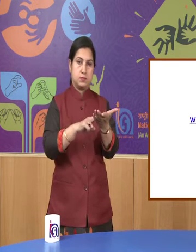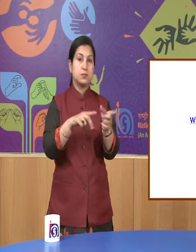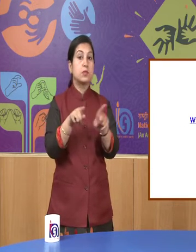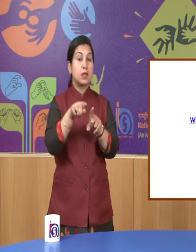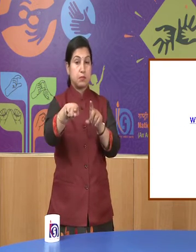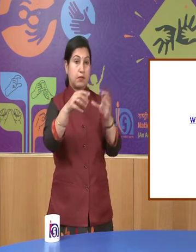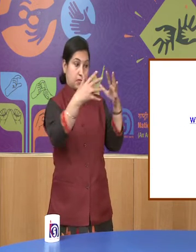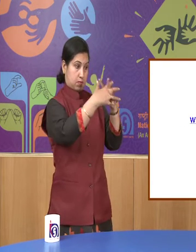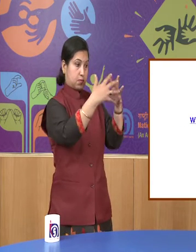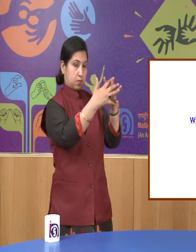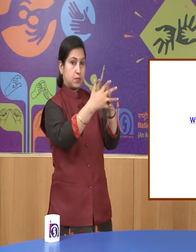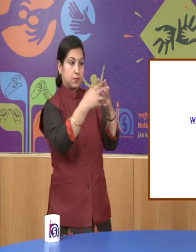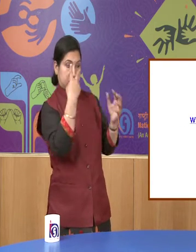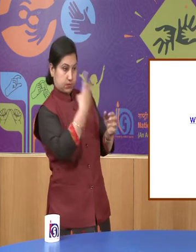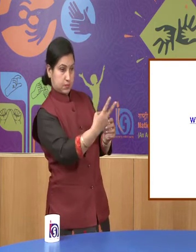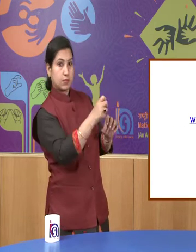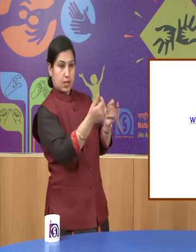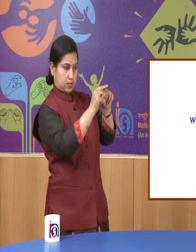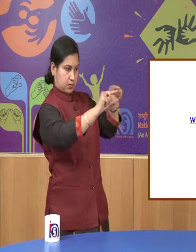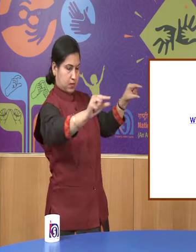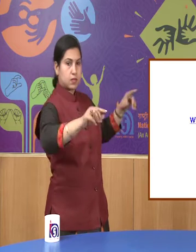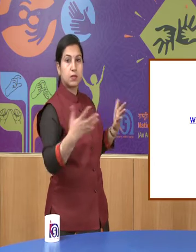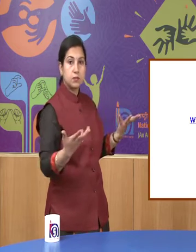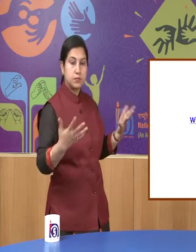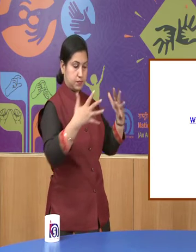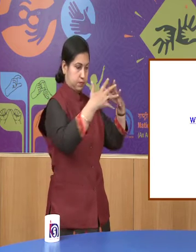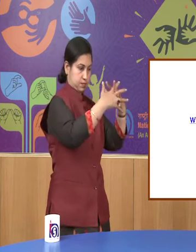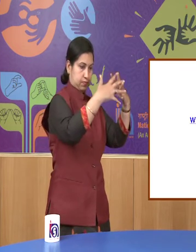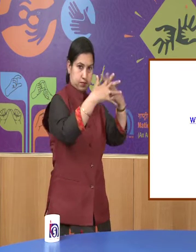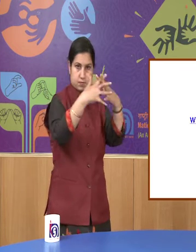You can also visit our website at